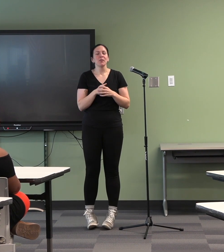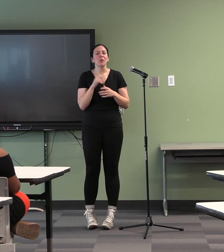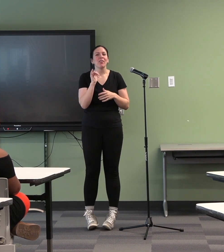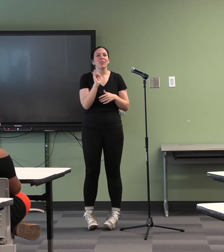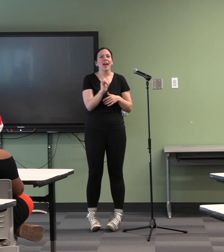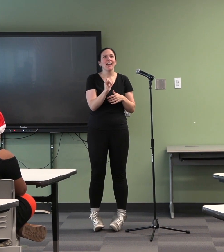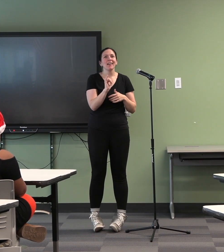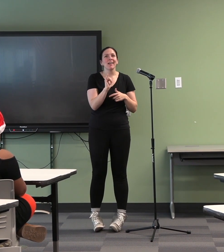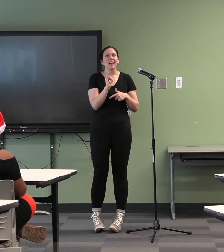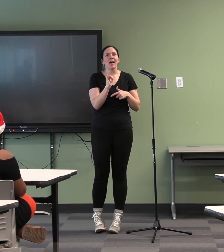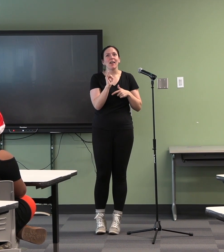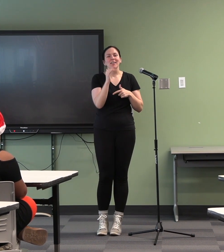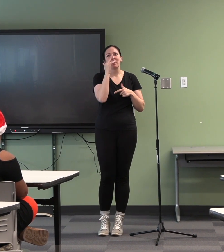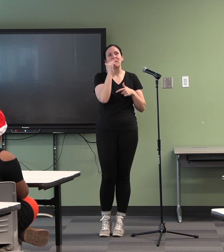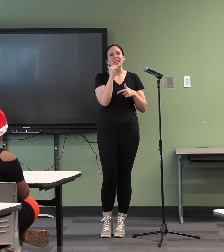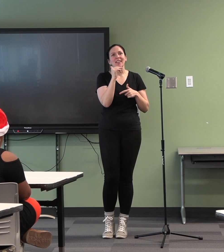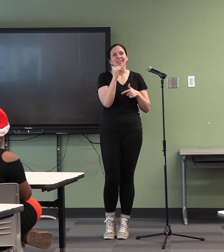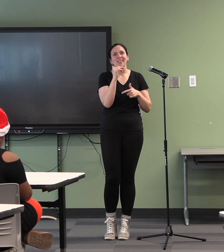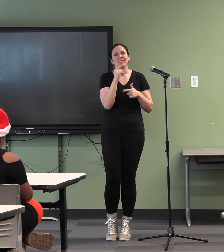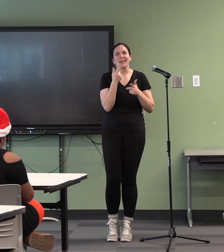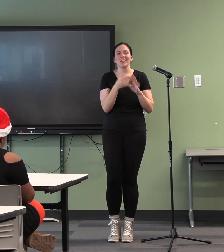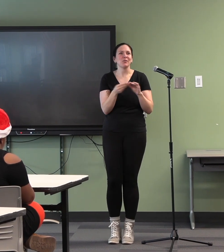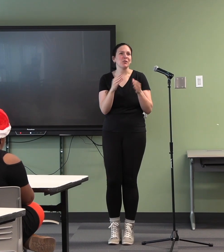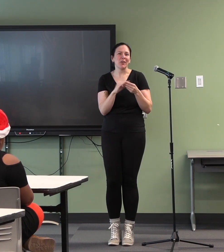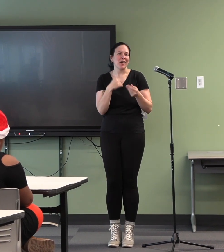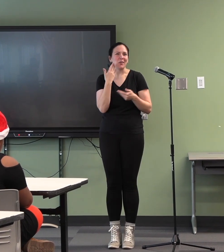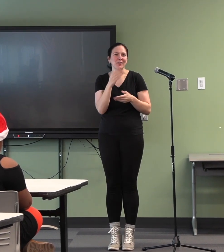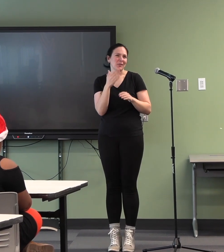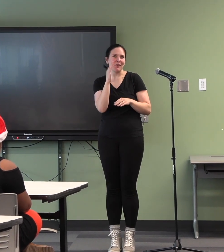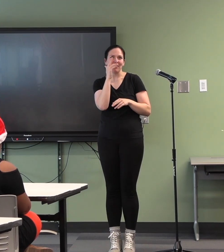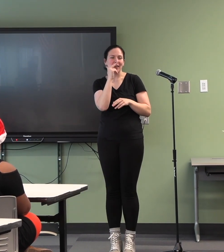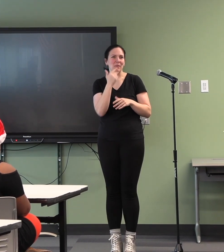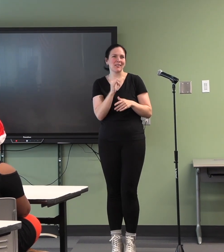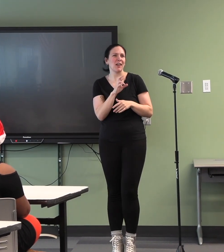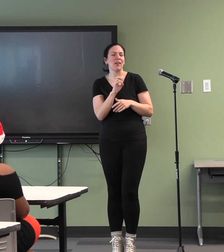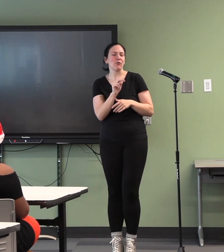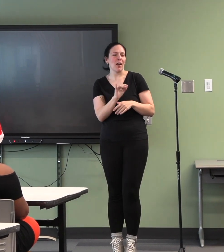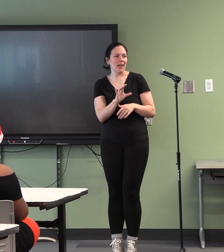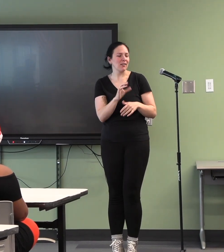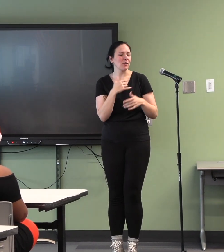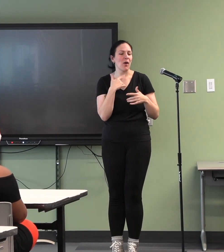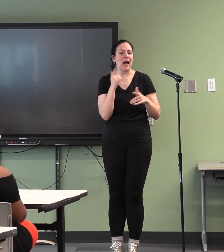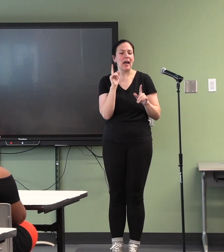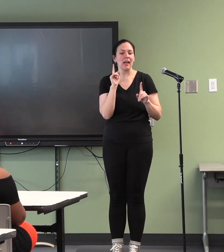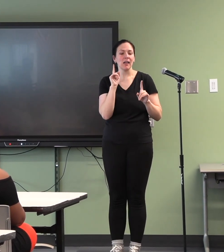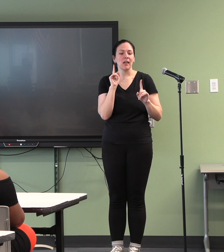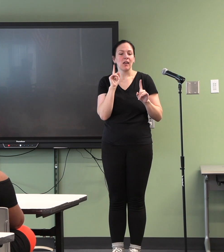So that is a funny, I guess, story. I don't know if it's really funny, but it's kind of ironic. So I